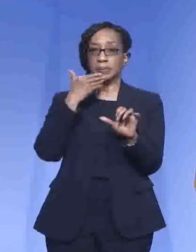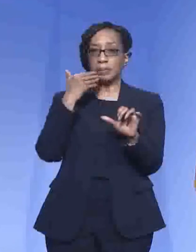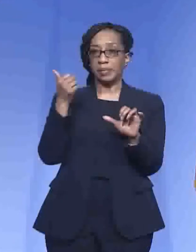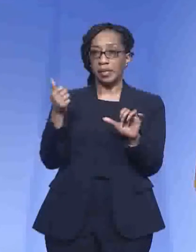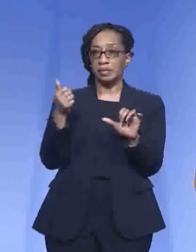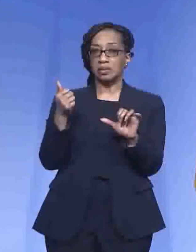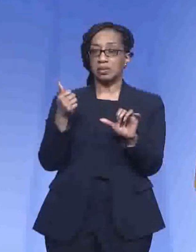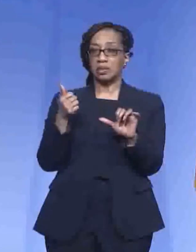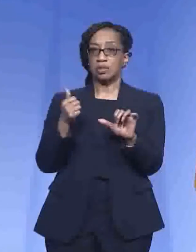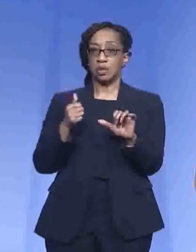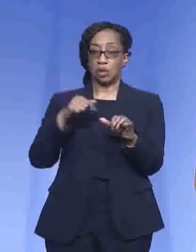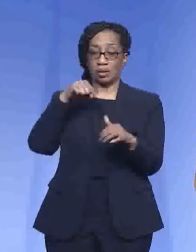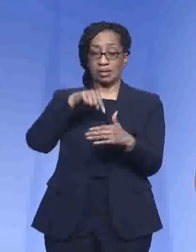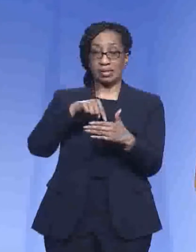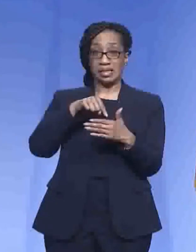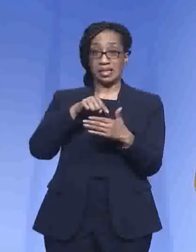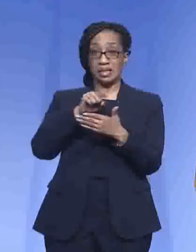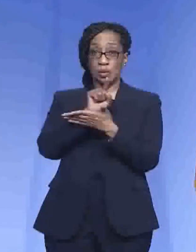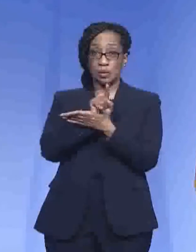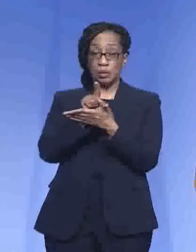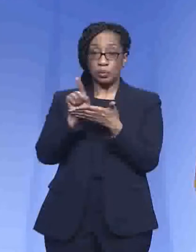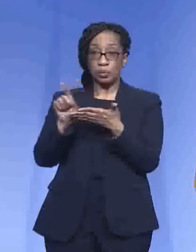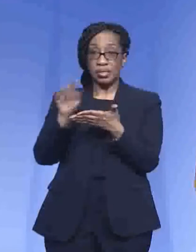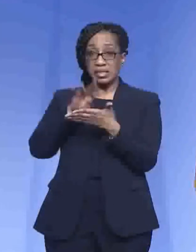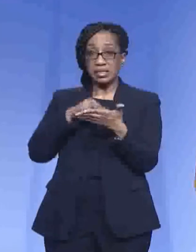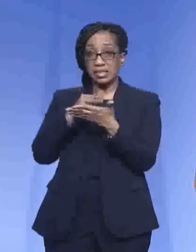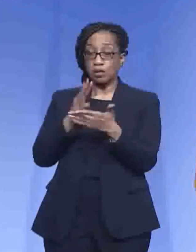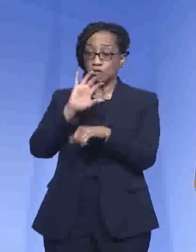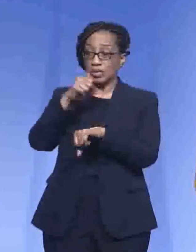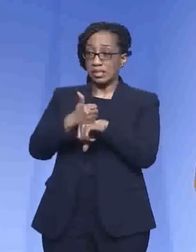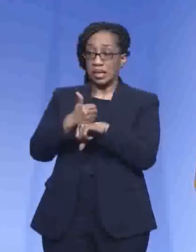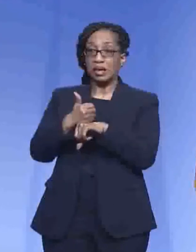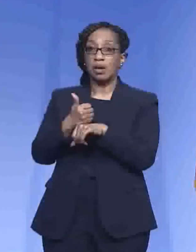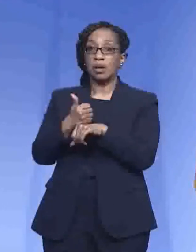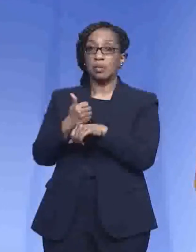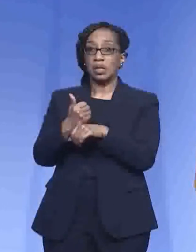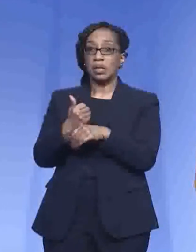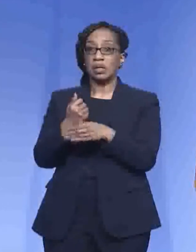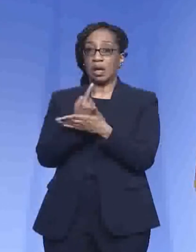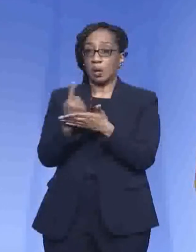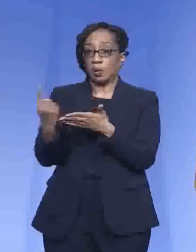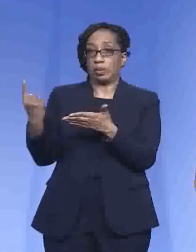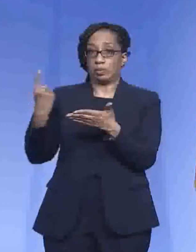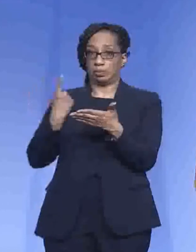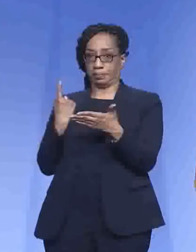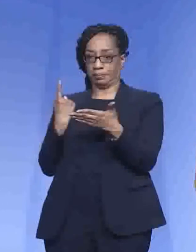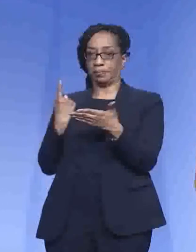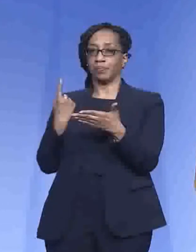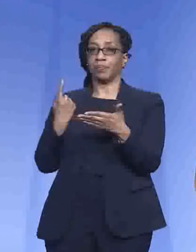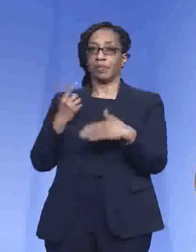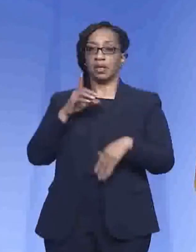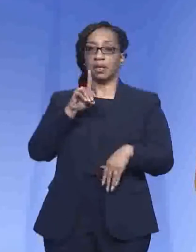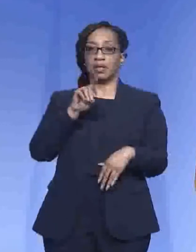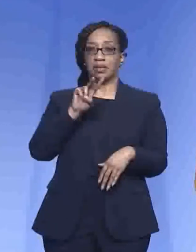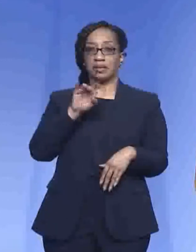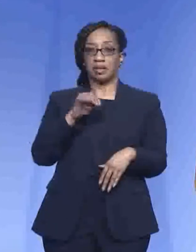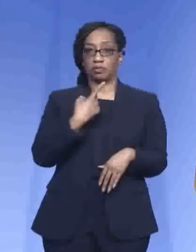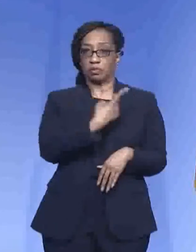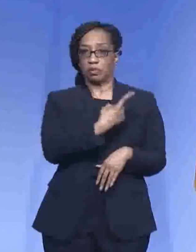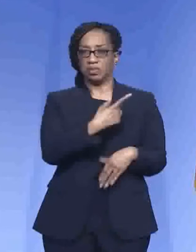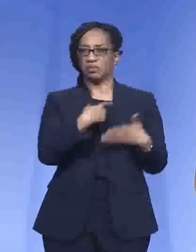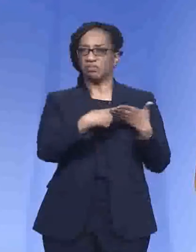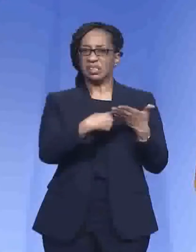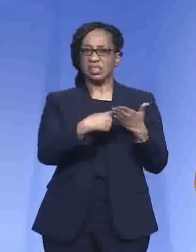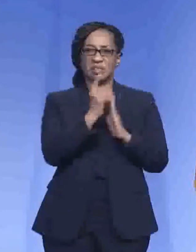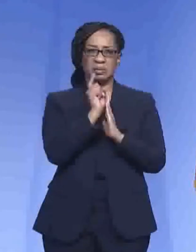full week's schedule set out on a Friday before. We're also adding, David and I were talking about this just a minute